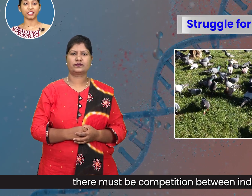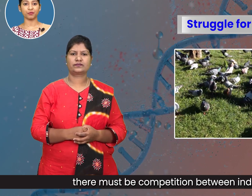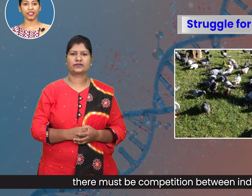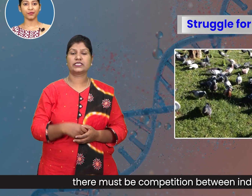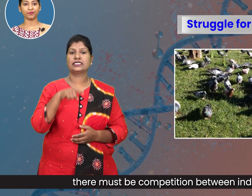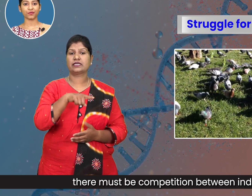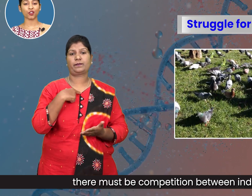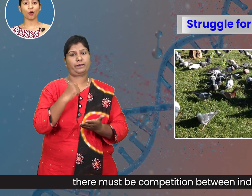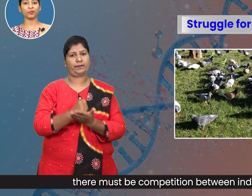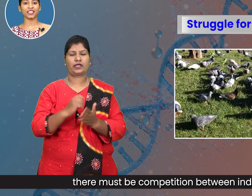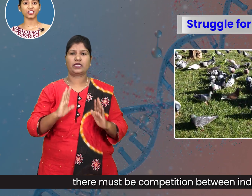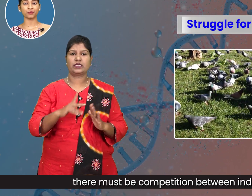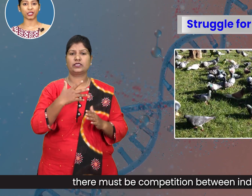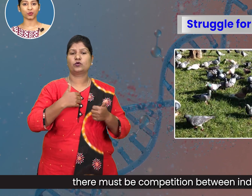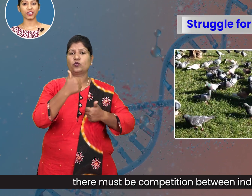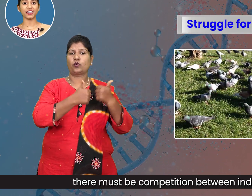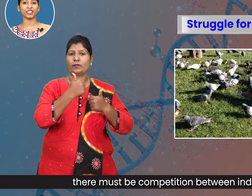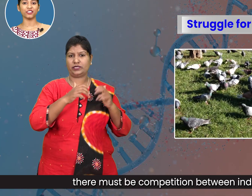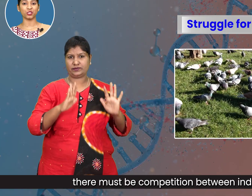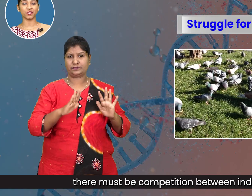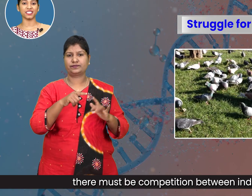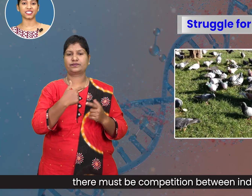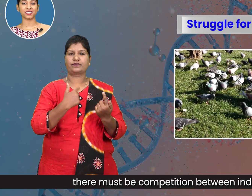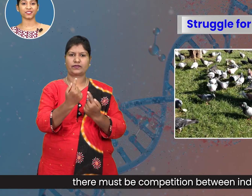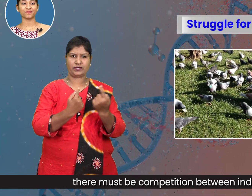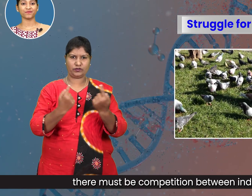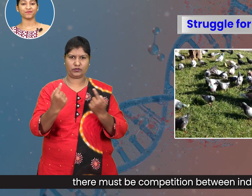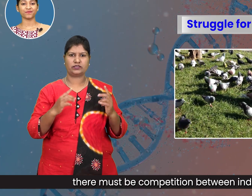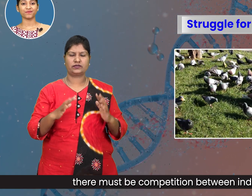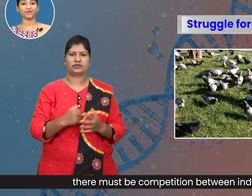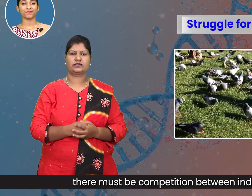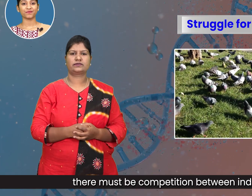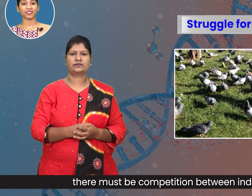there must be competition between individuals.